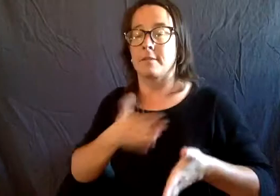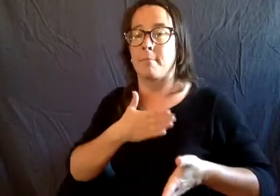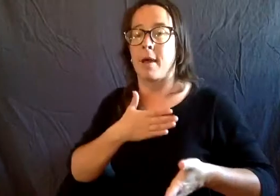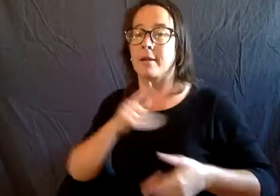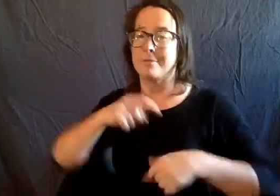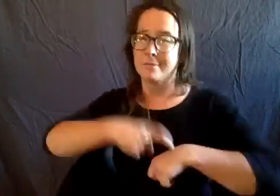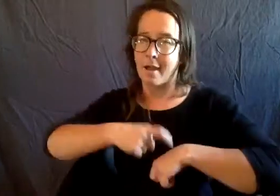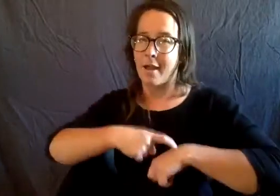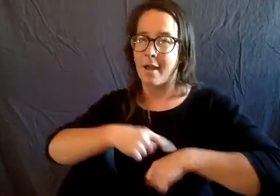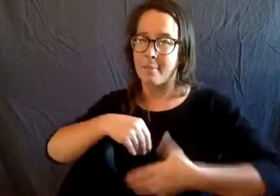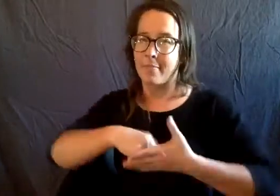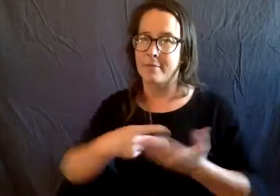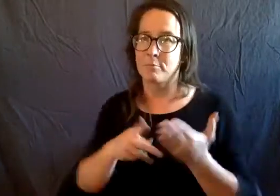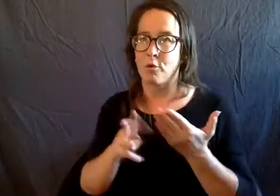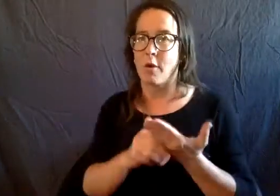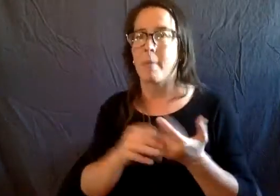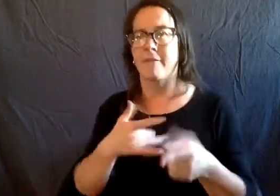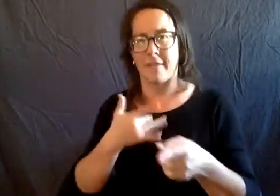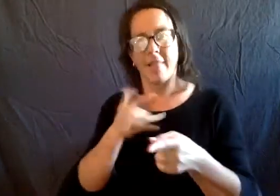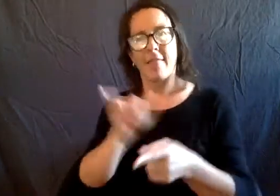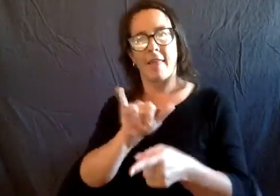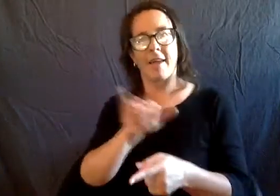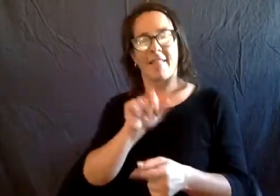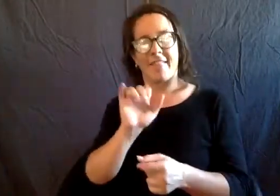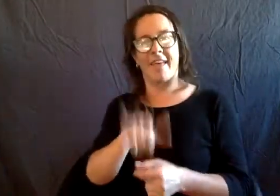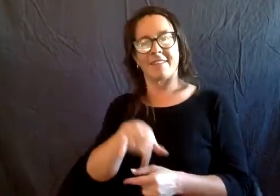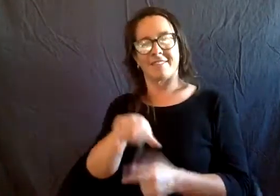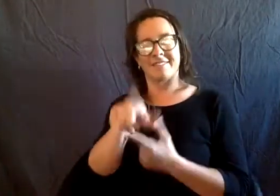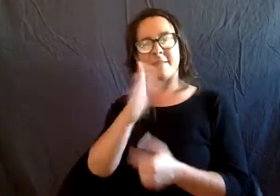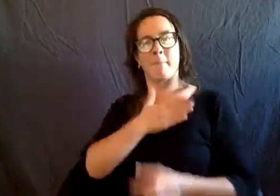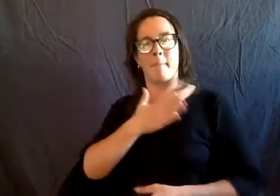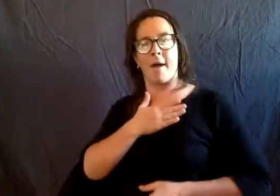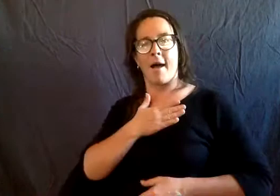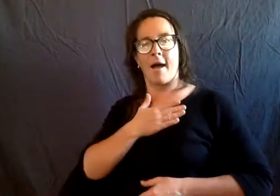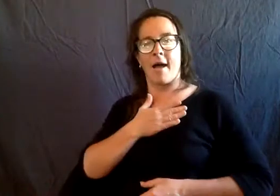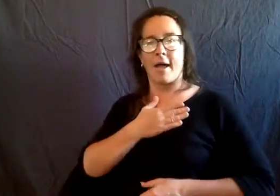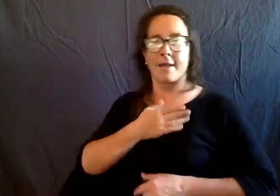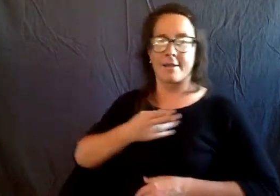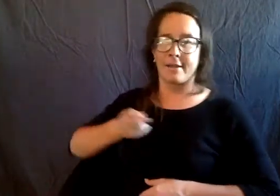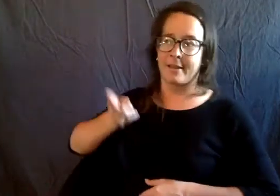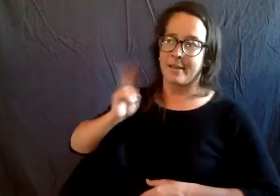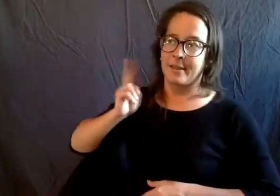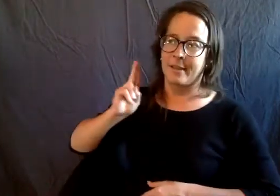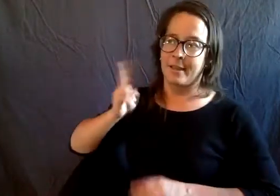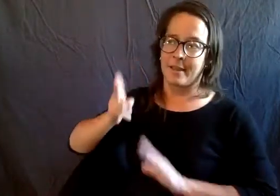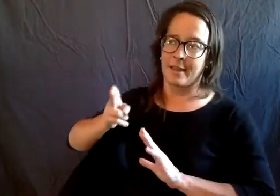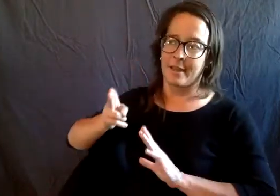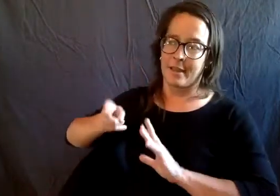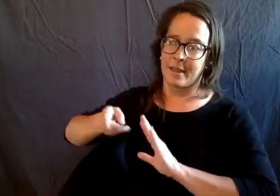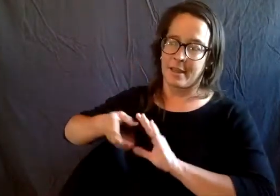program, that I feel like that is my legacy. My legacy is to have young voices